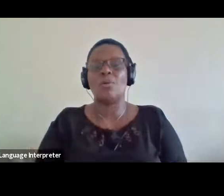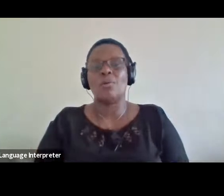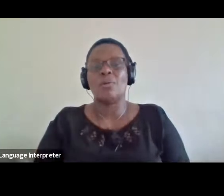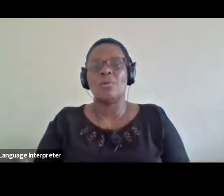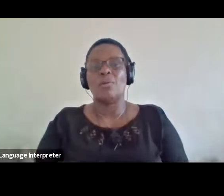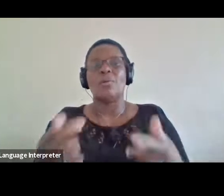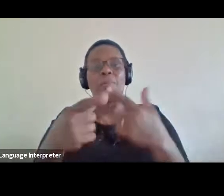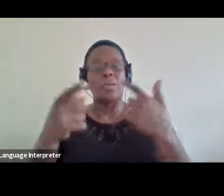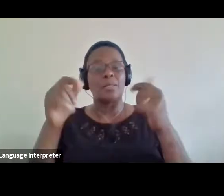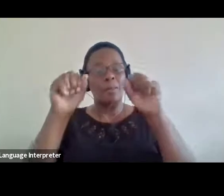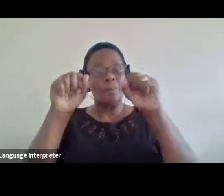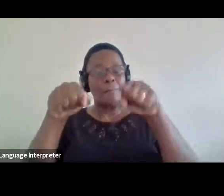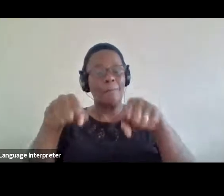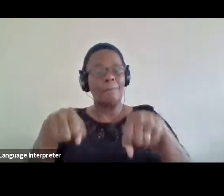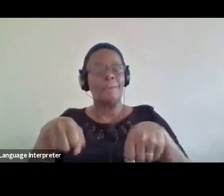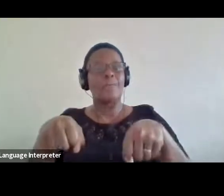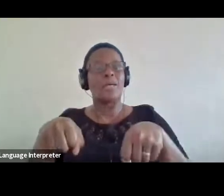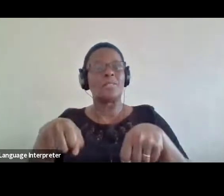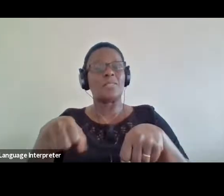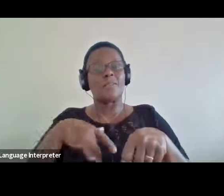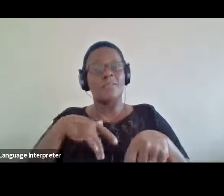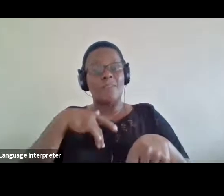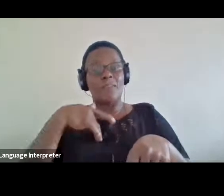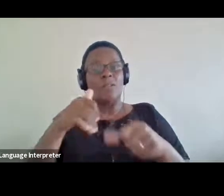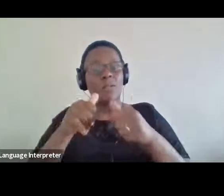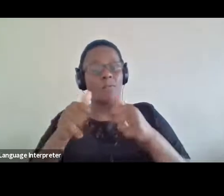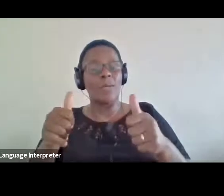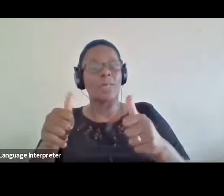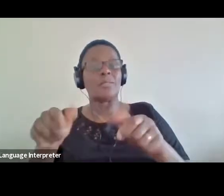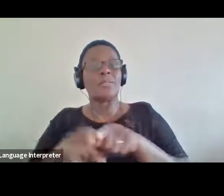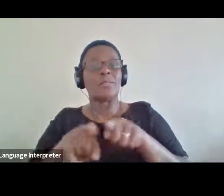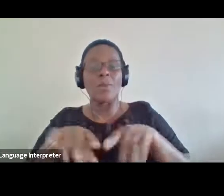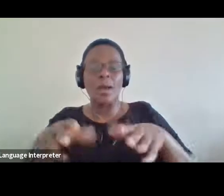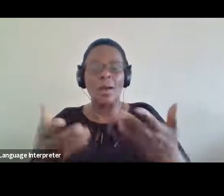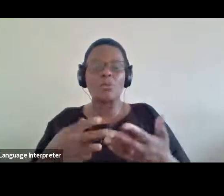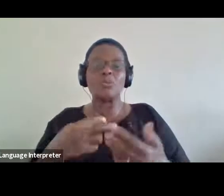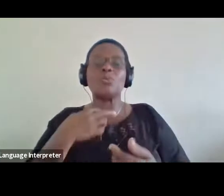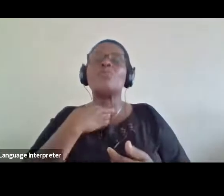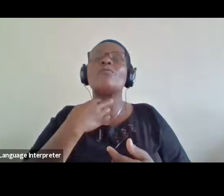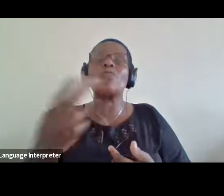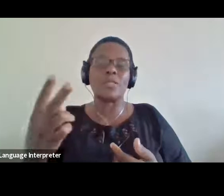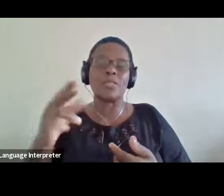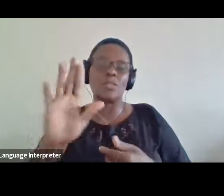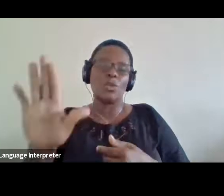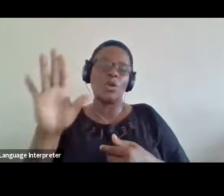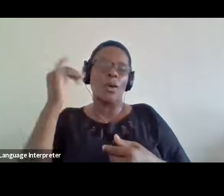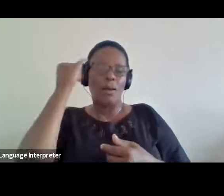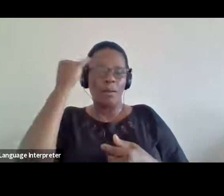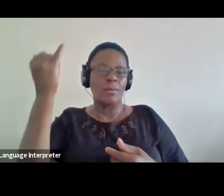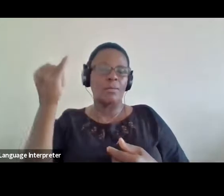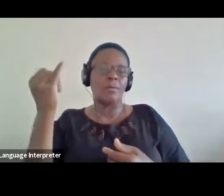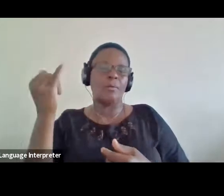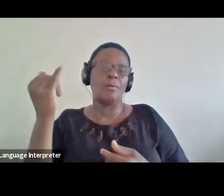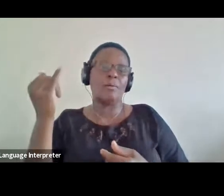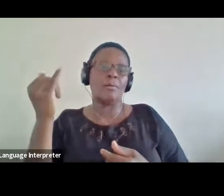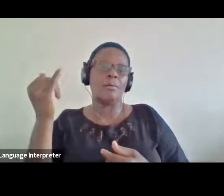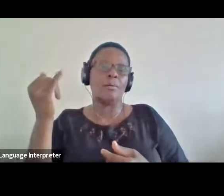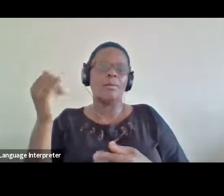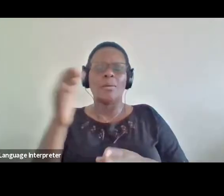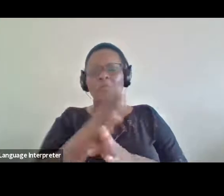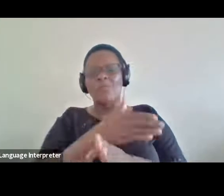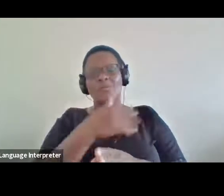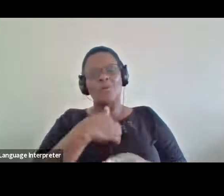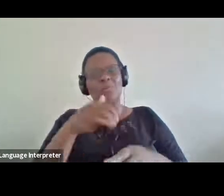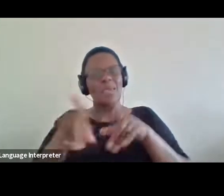however you feel most comfortable, obviously putting your voice out there. I used to be a board director for the largest